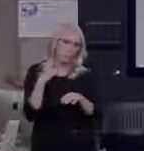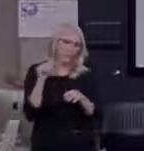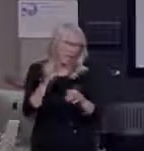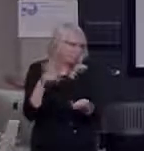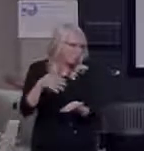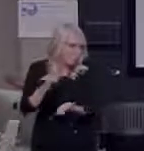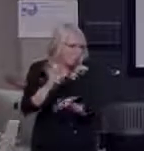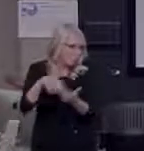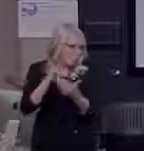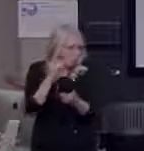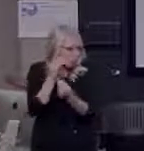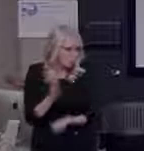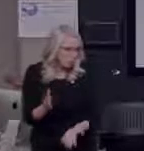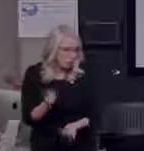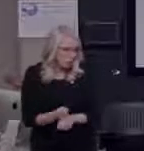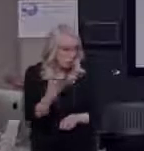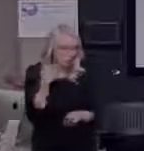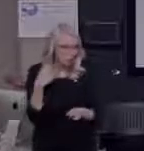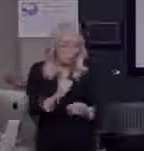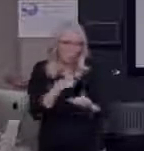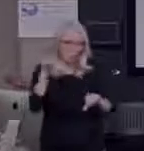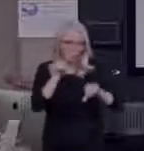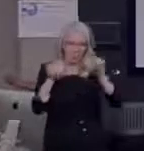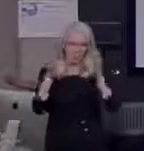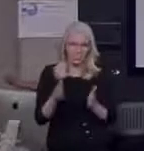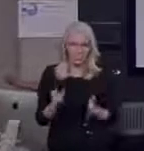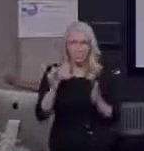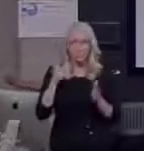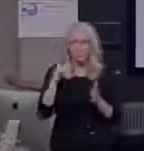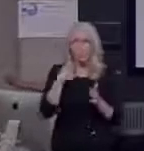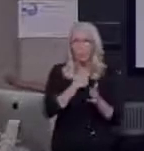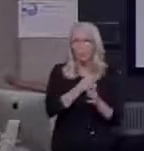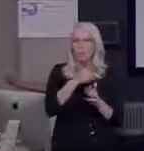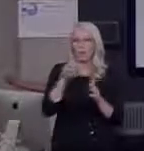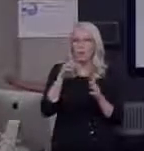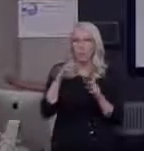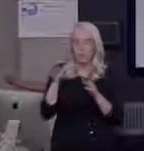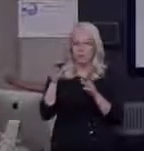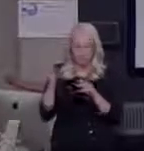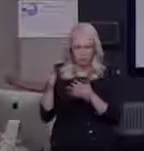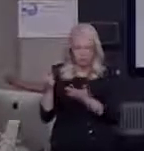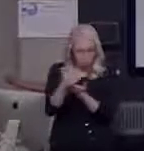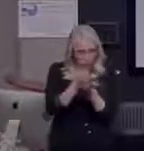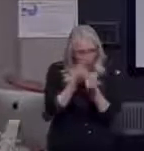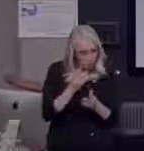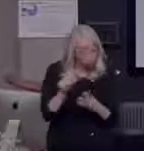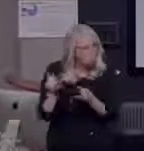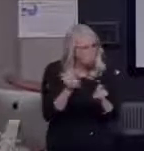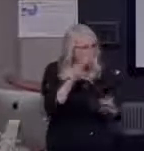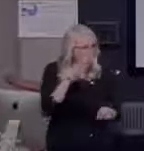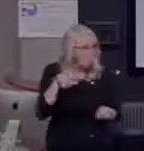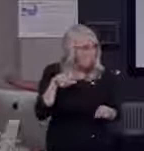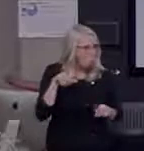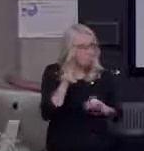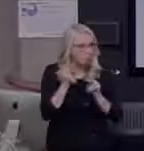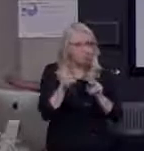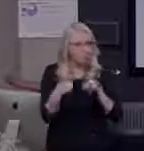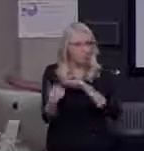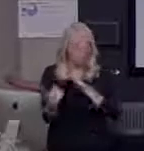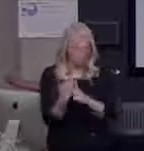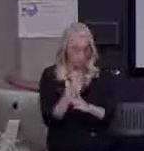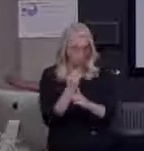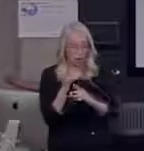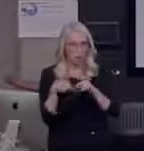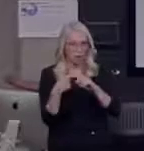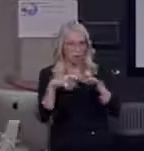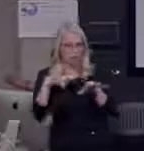right? Because we are scientists. So we did polls of people as they were coming in and as they were leaving,